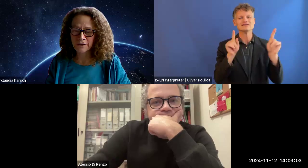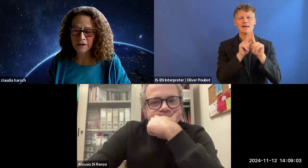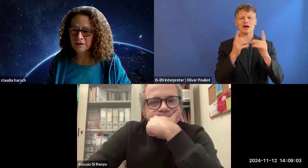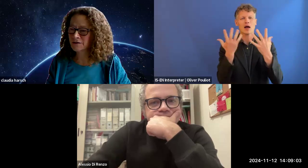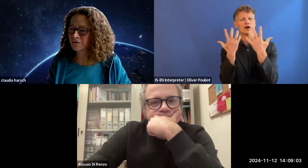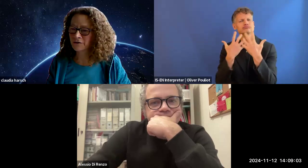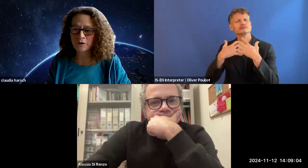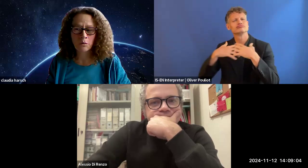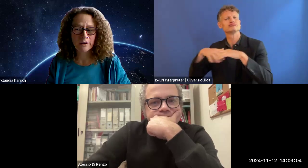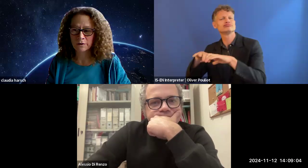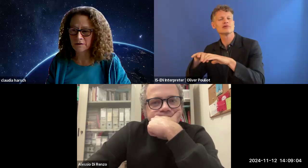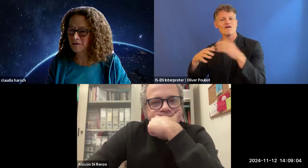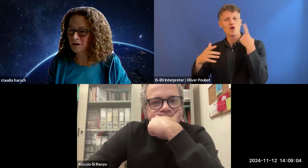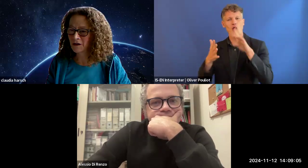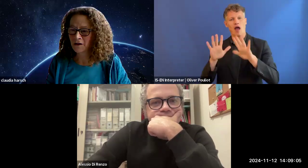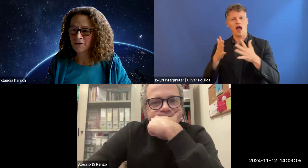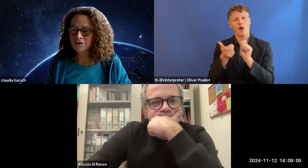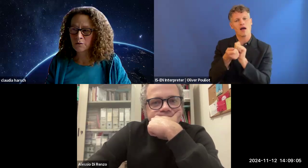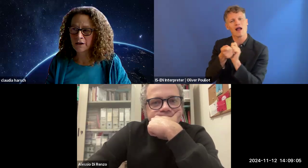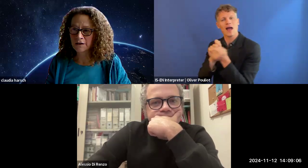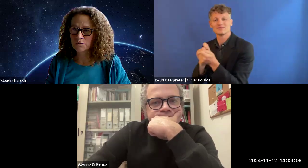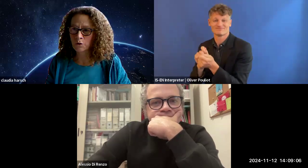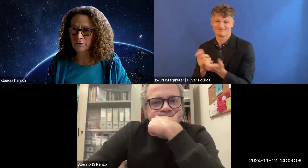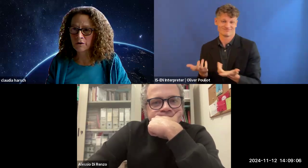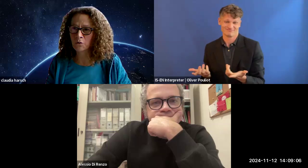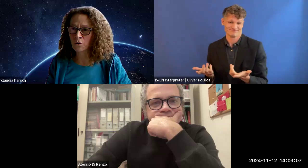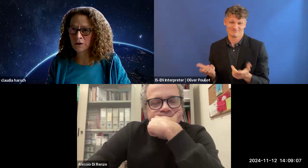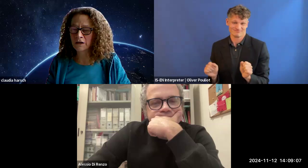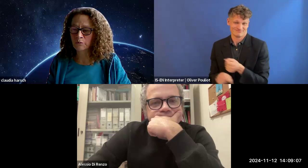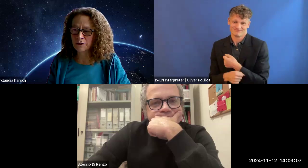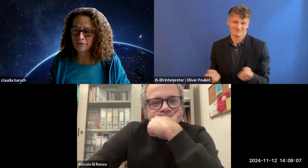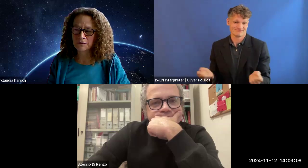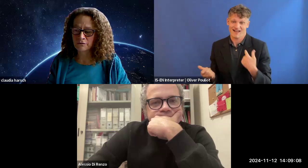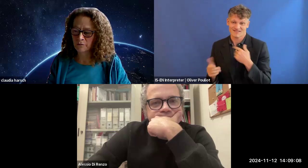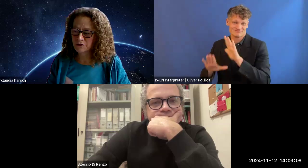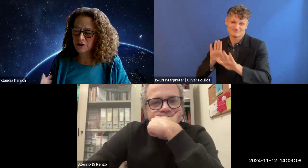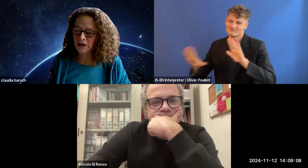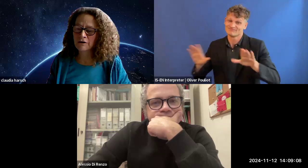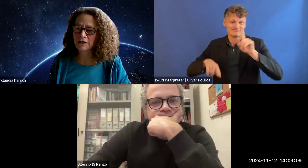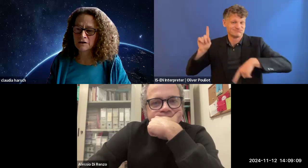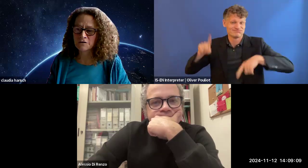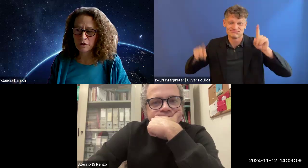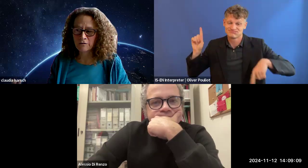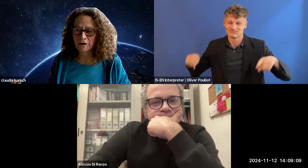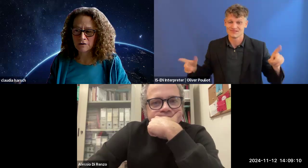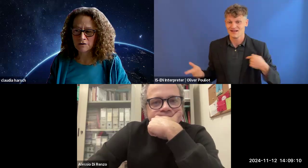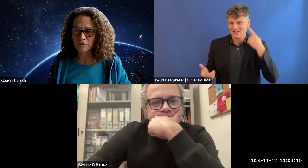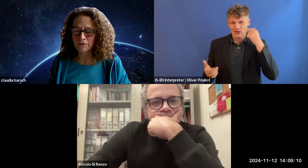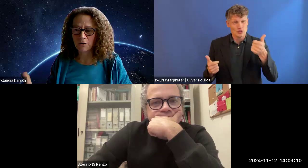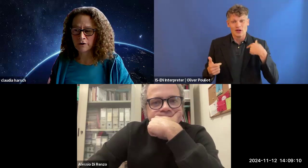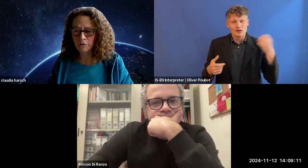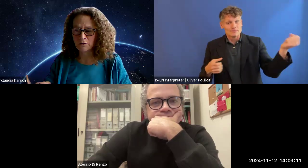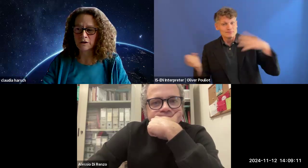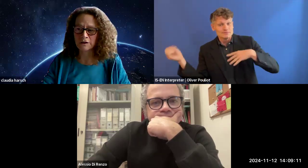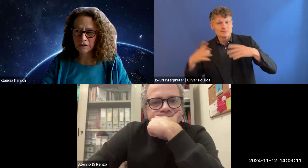local context has different requirements. So I guess what all can benefit from is sharing an experience